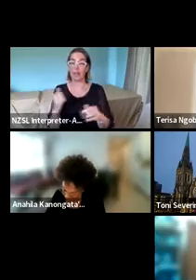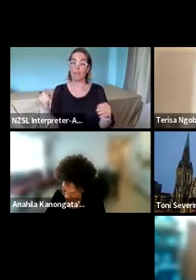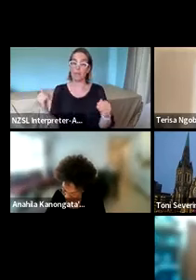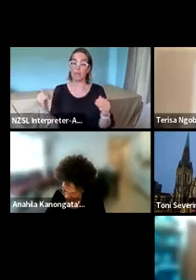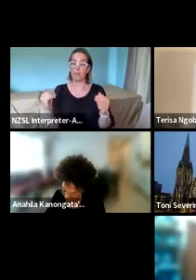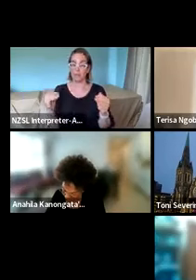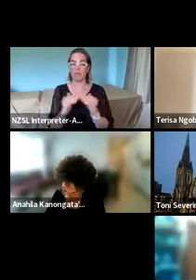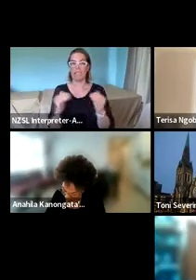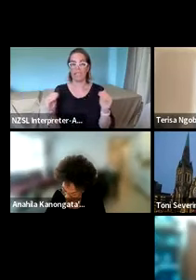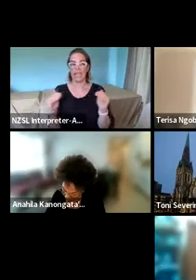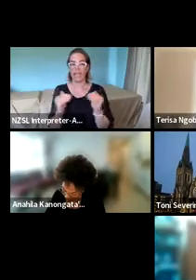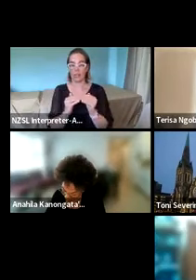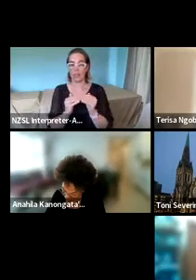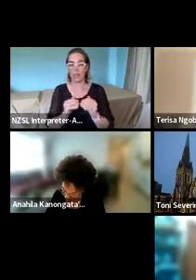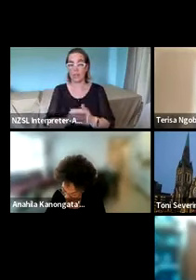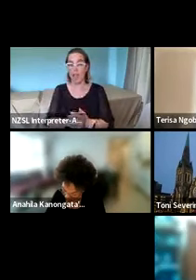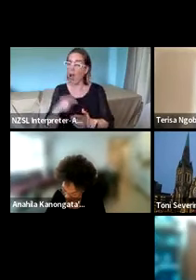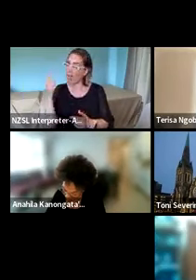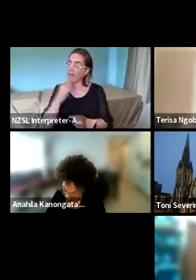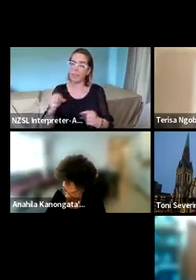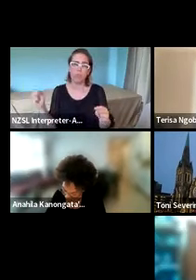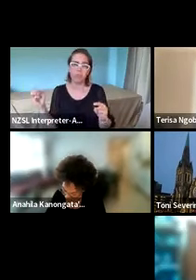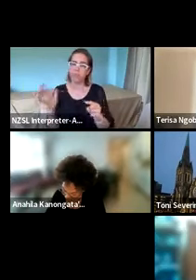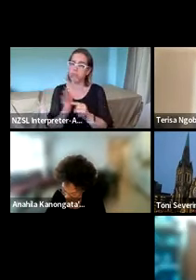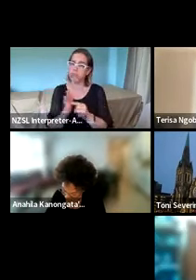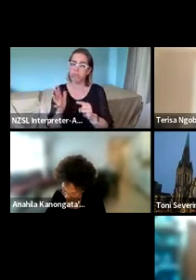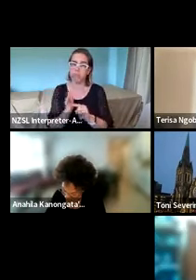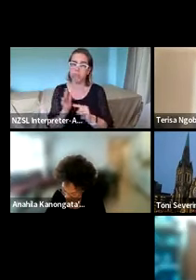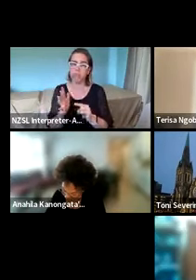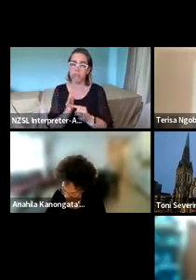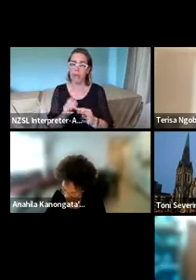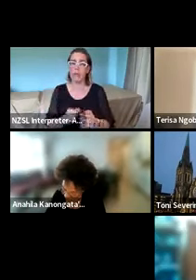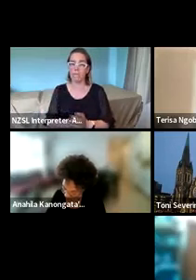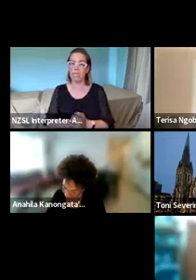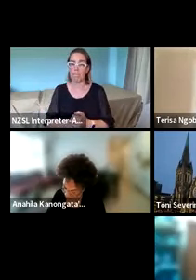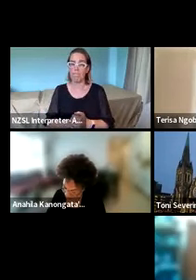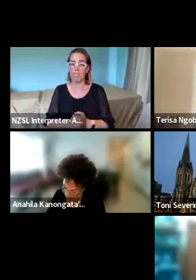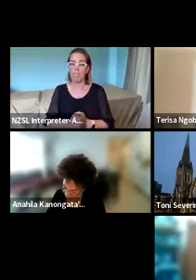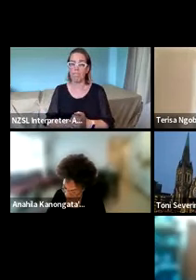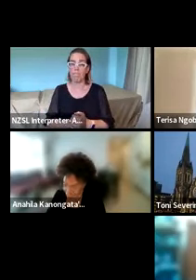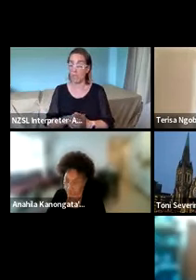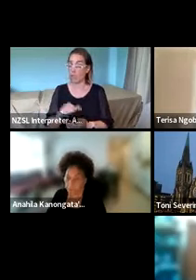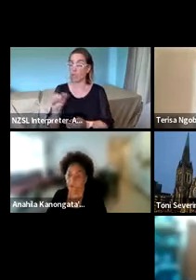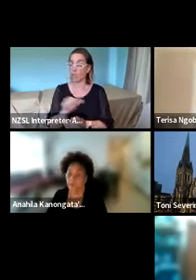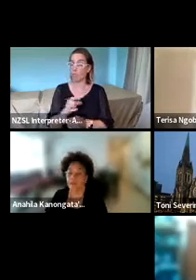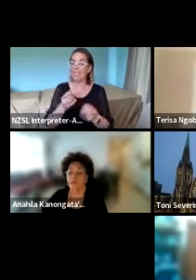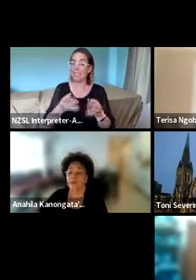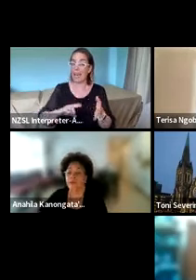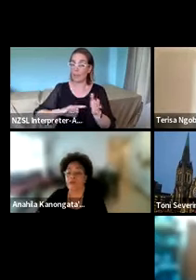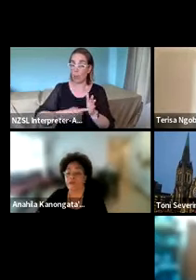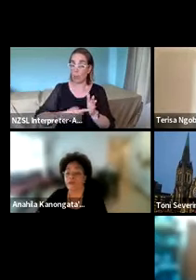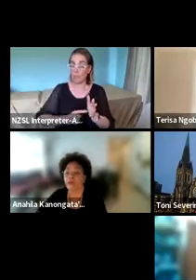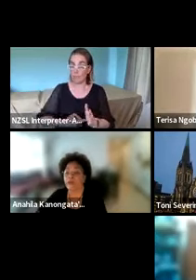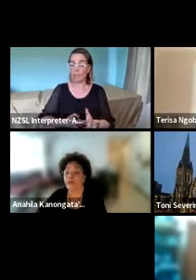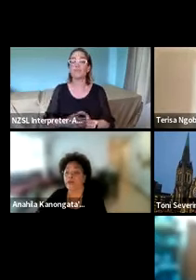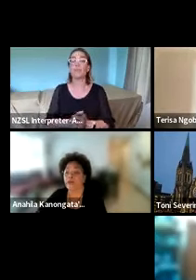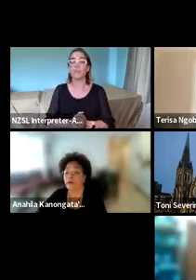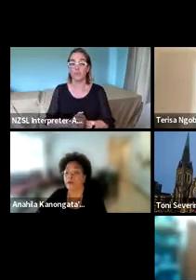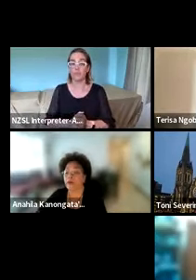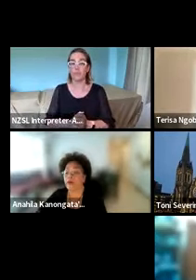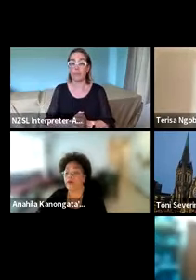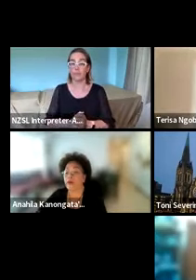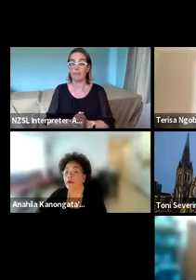absolutely vital. I think that is at least should be the starting point. And I would